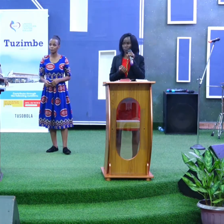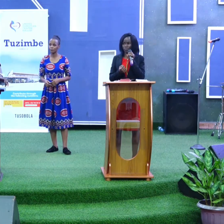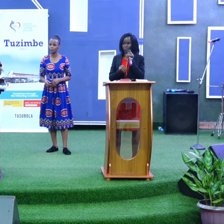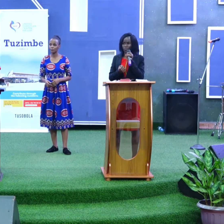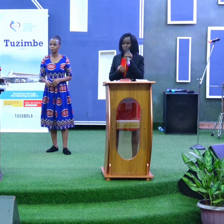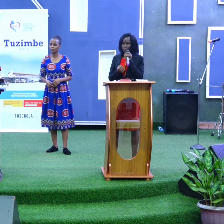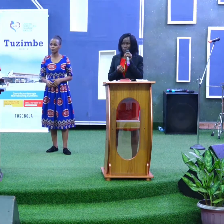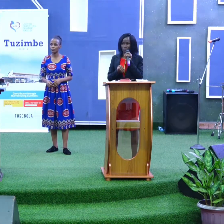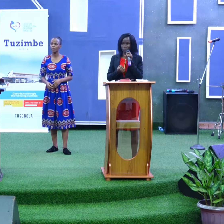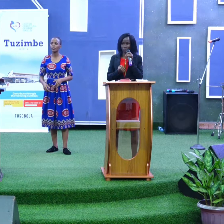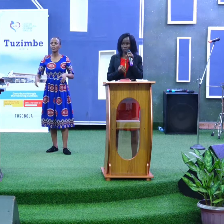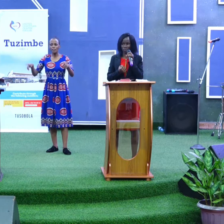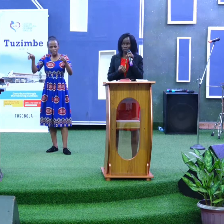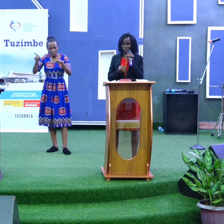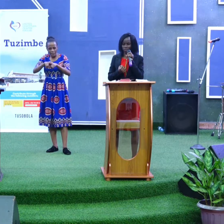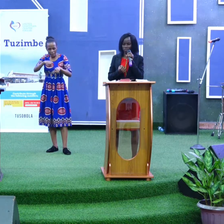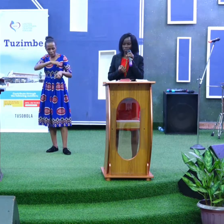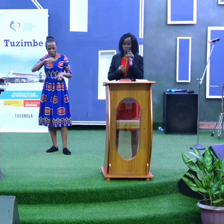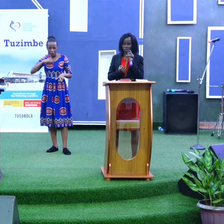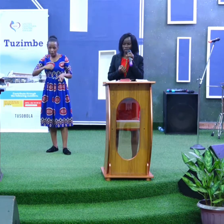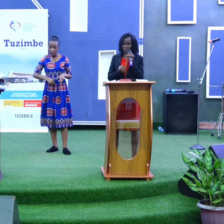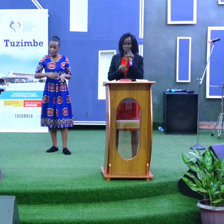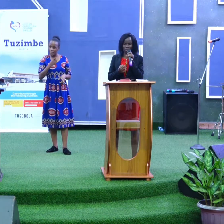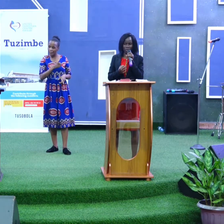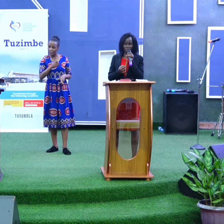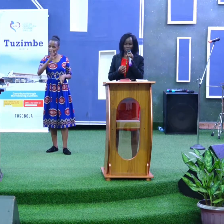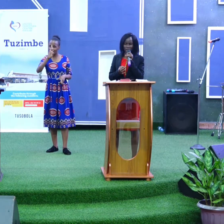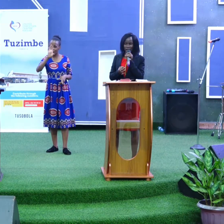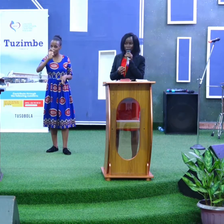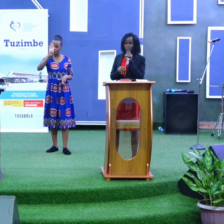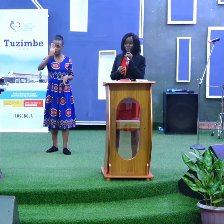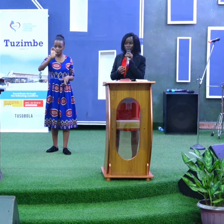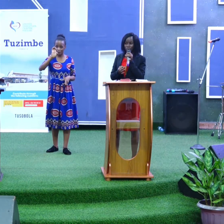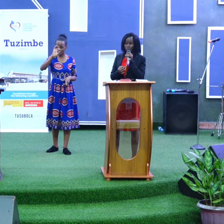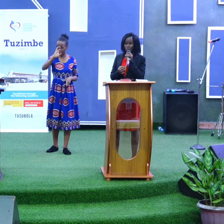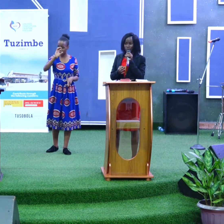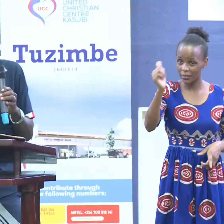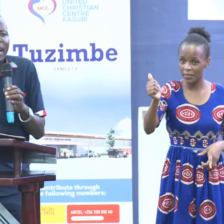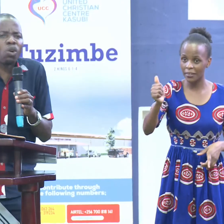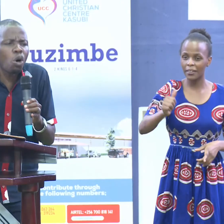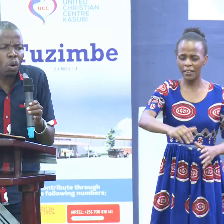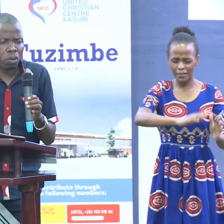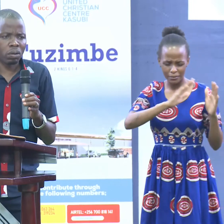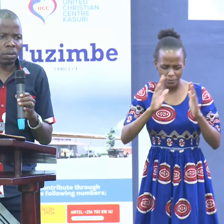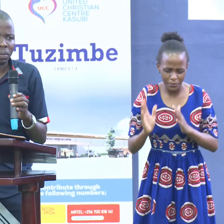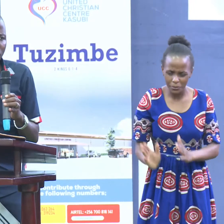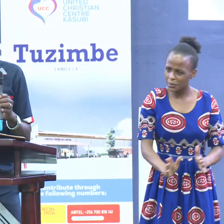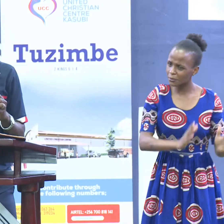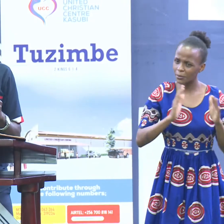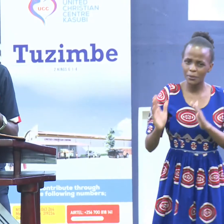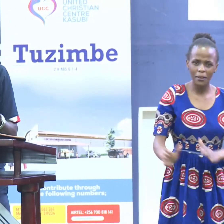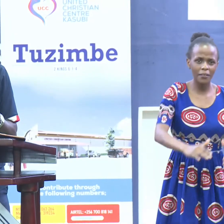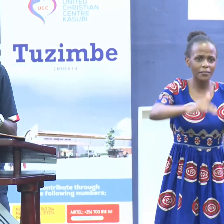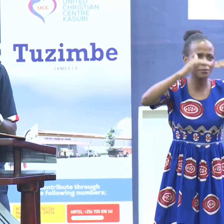Era mama Rebecca. And the mother Rebecca. Ateka teka Yakobo. It